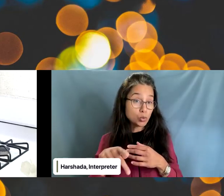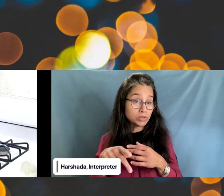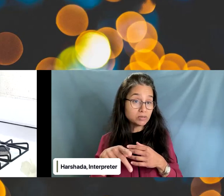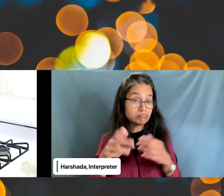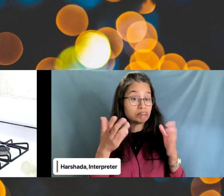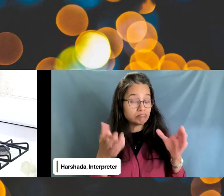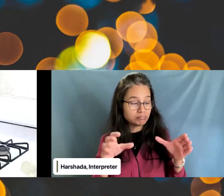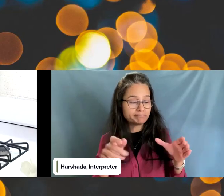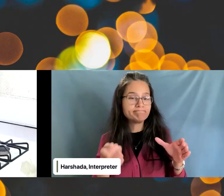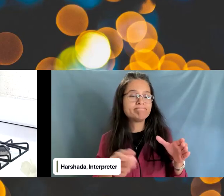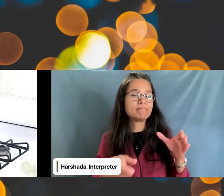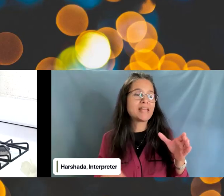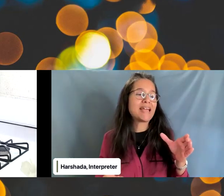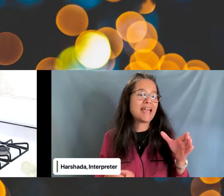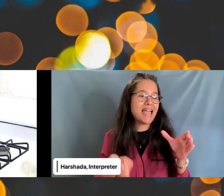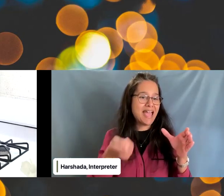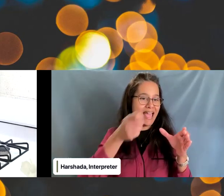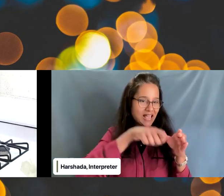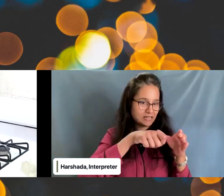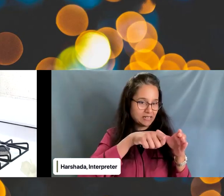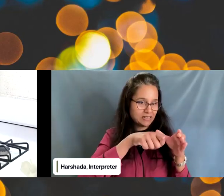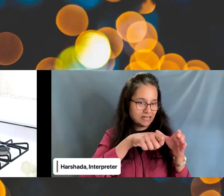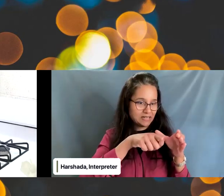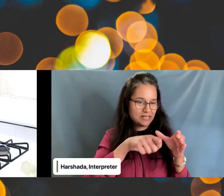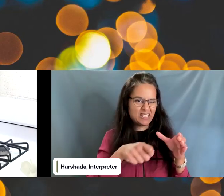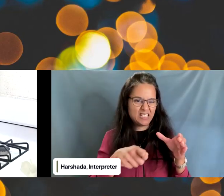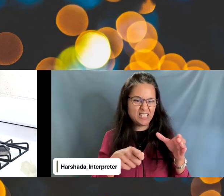Okay? I'm actually going to turn down my fire a little bit because it's a bit hot.